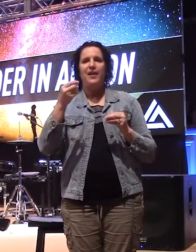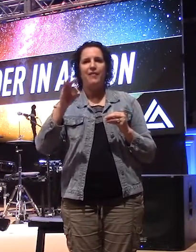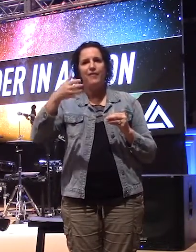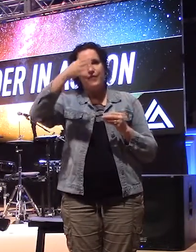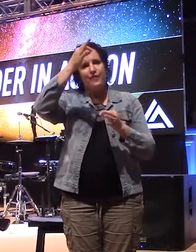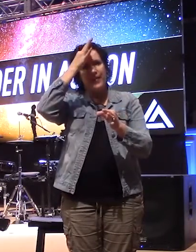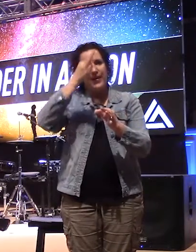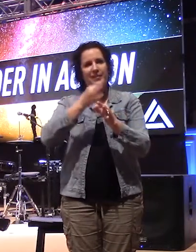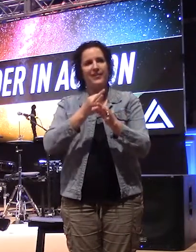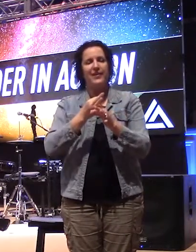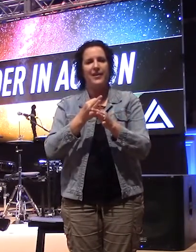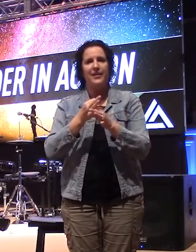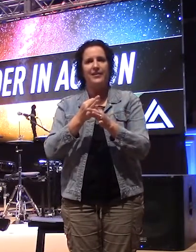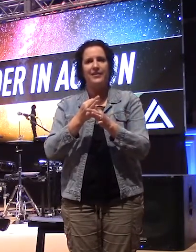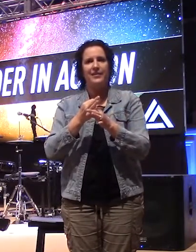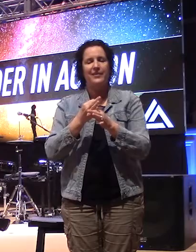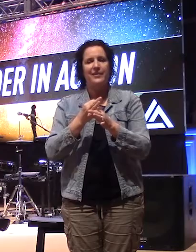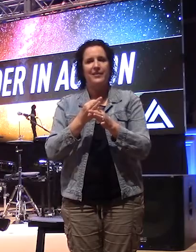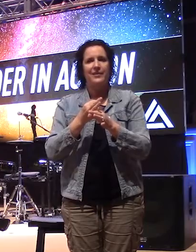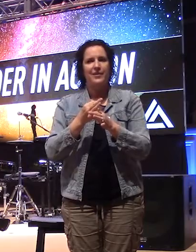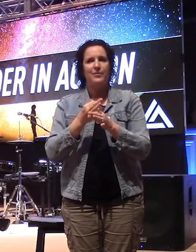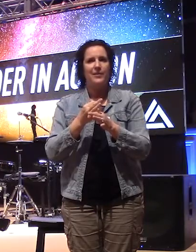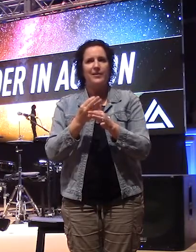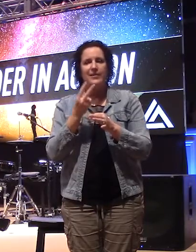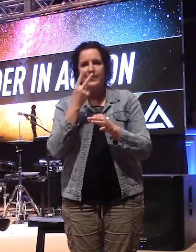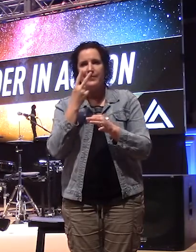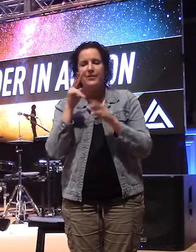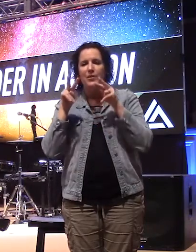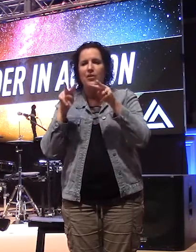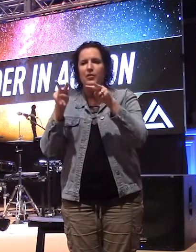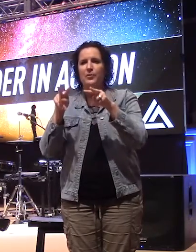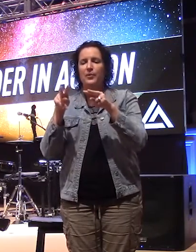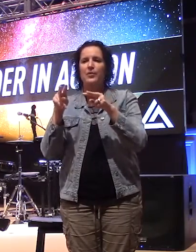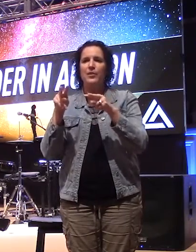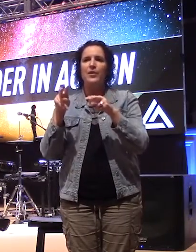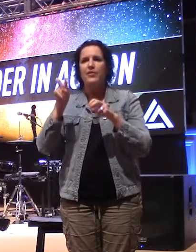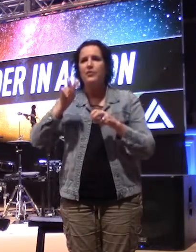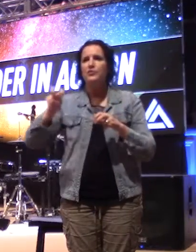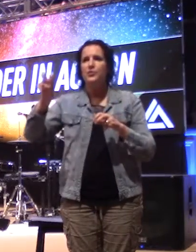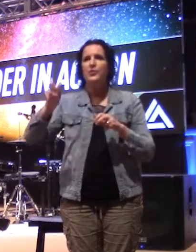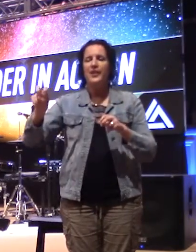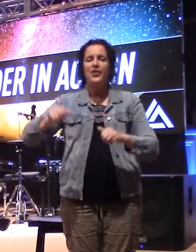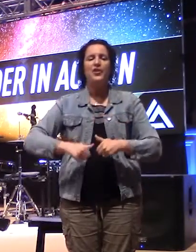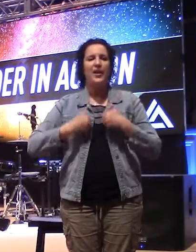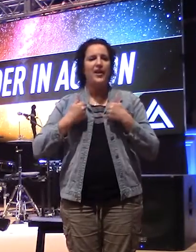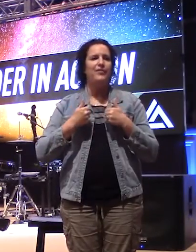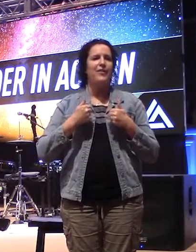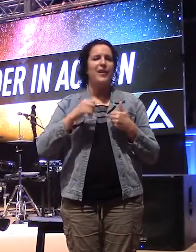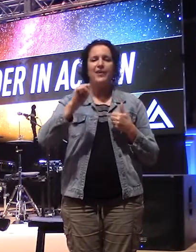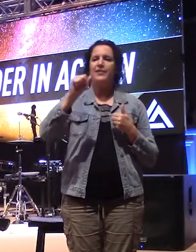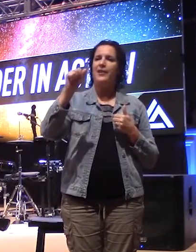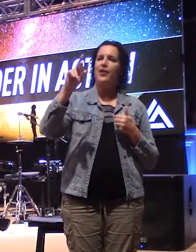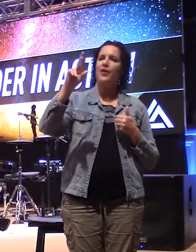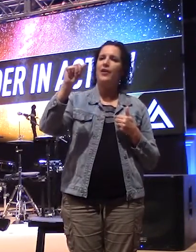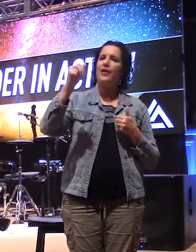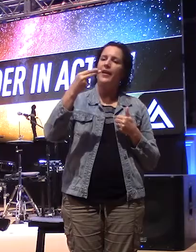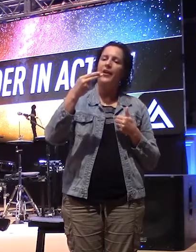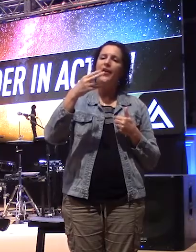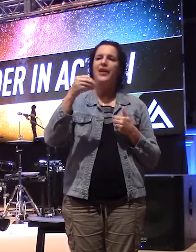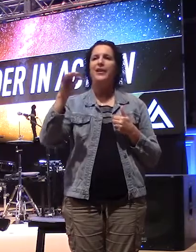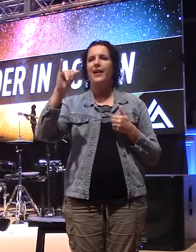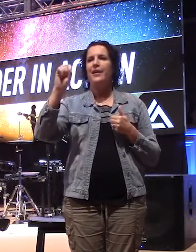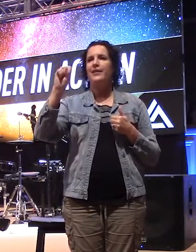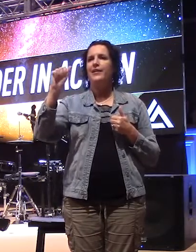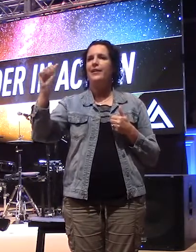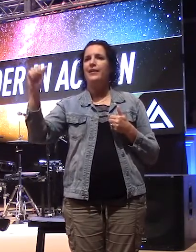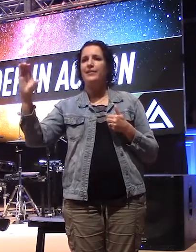and it just goes through their journey and their life, and Abraham and Sarah and Isaac and so forth. And then, toward the